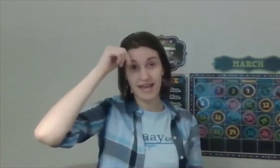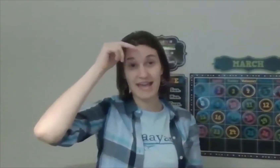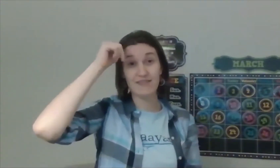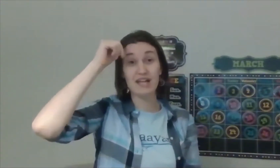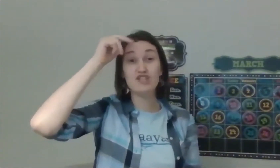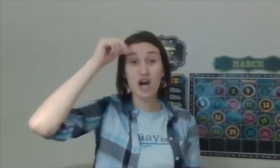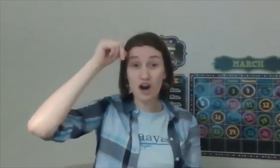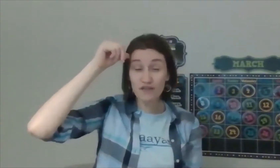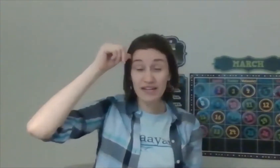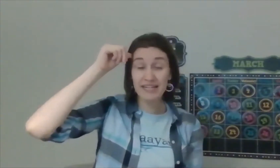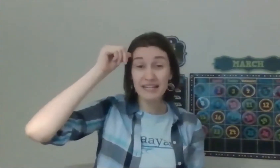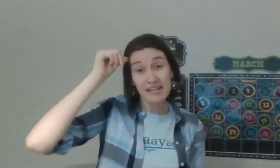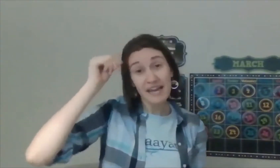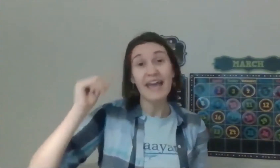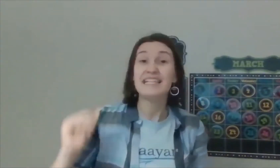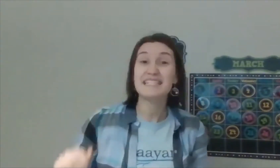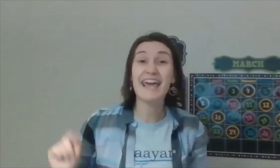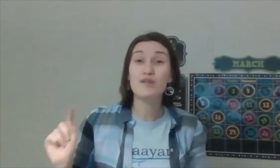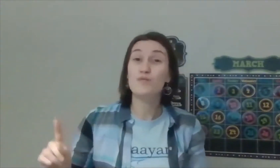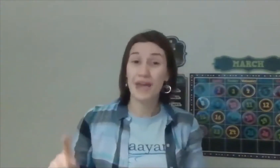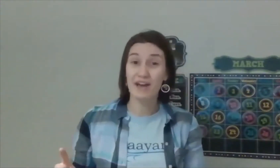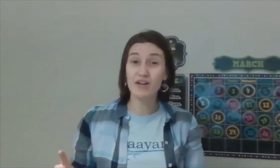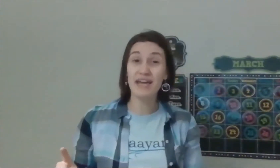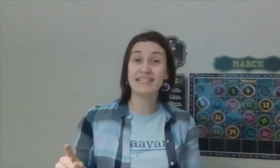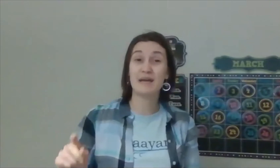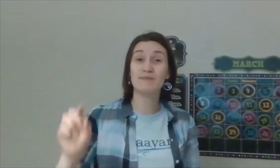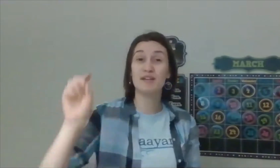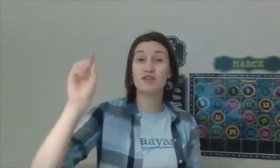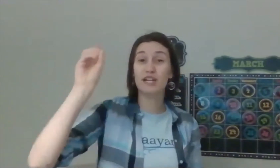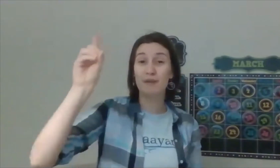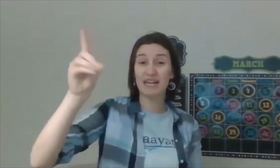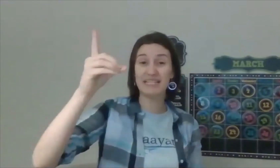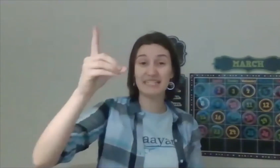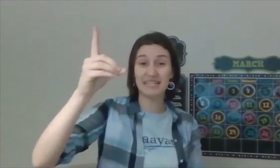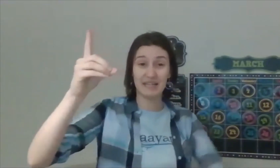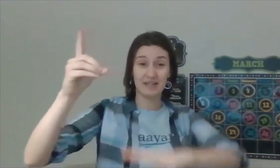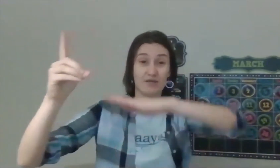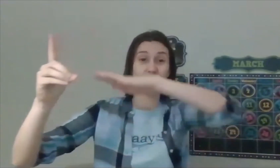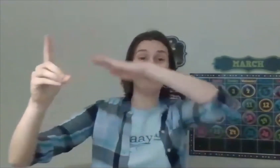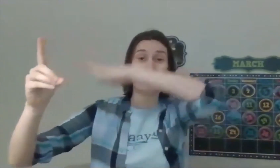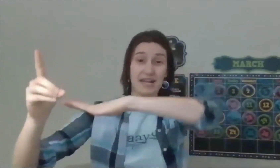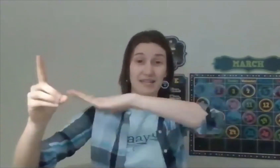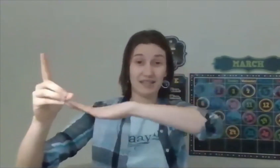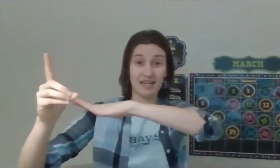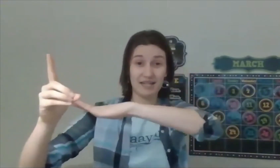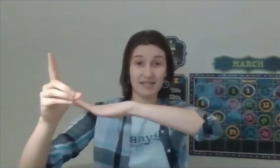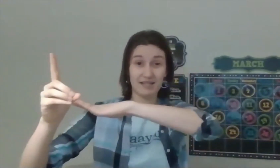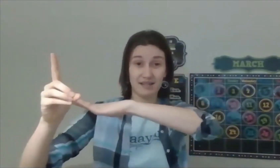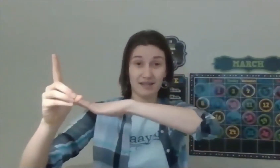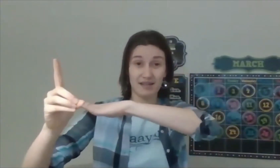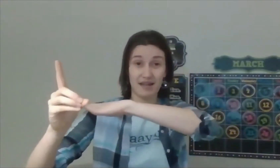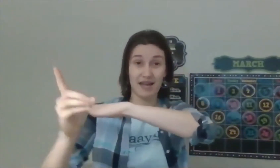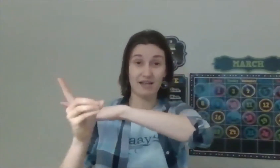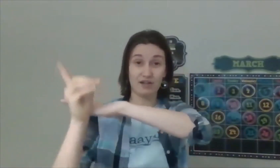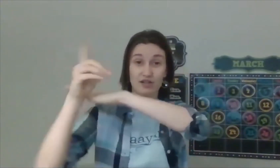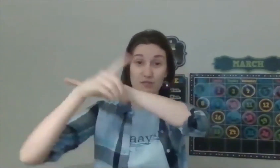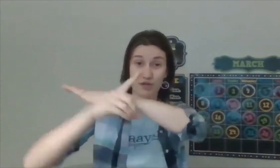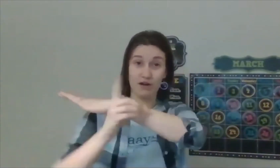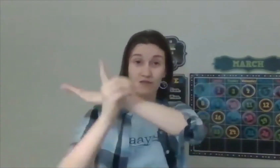and then dolphin is like whale, except you're gonna make a D. So I'm gonna put my hand like this, and you're gonna do dolphin,